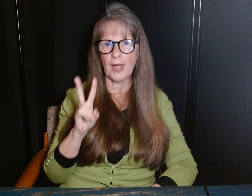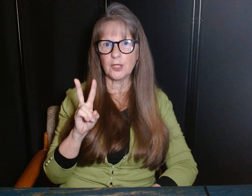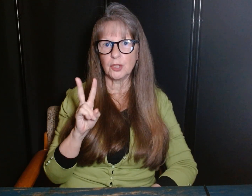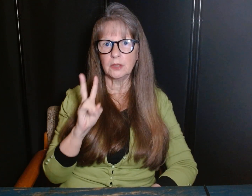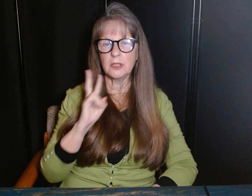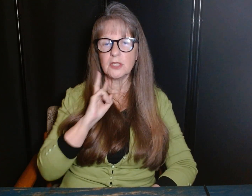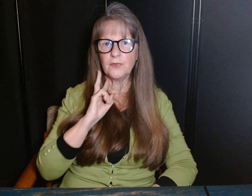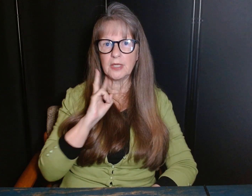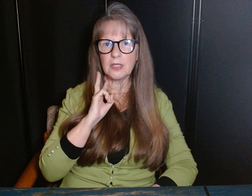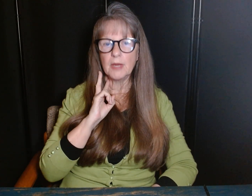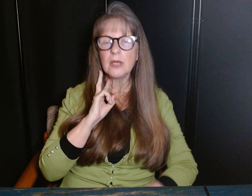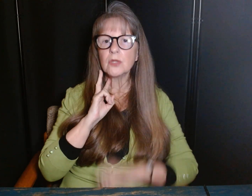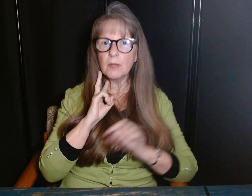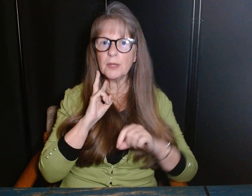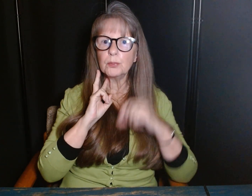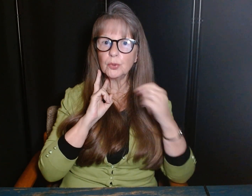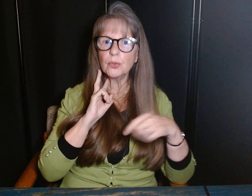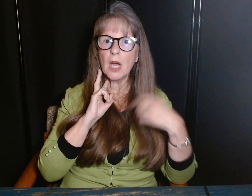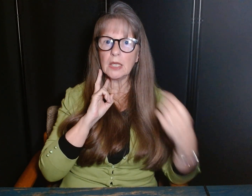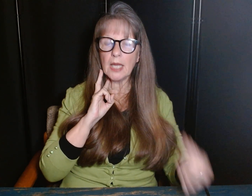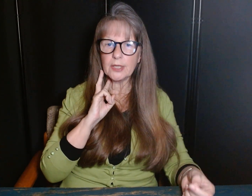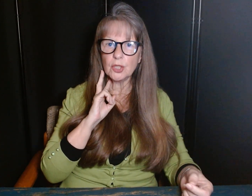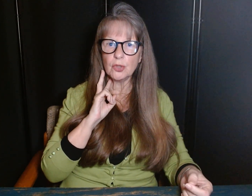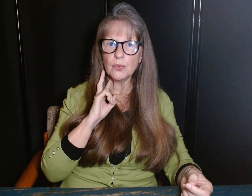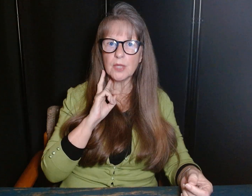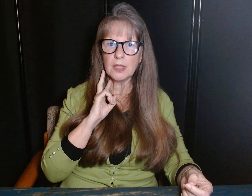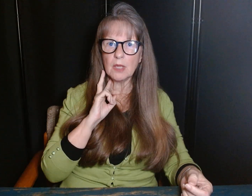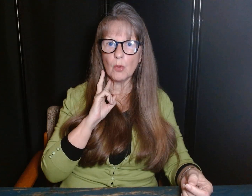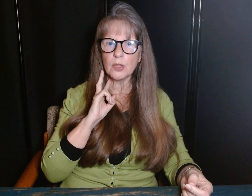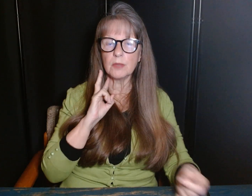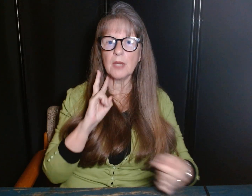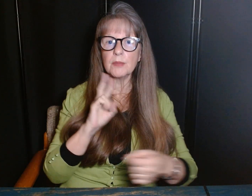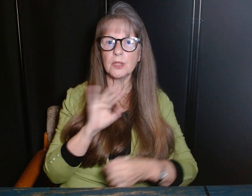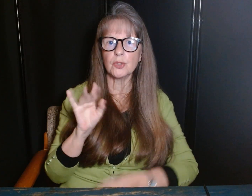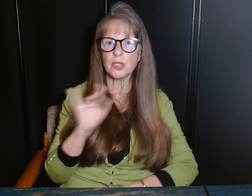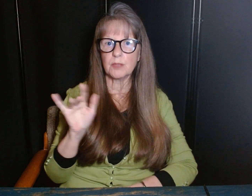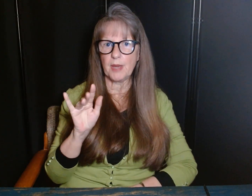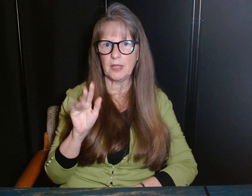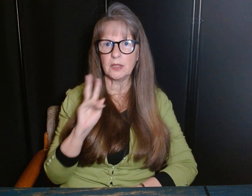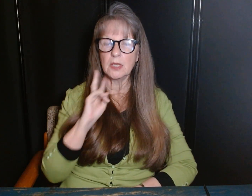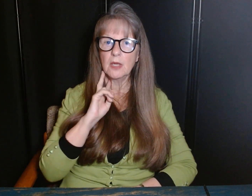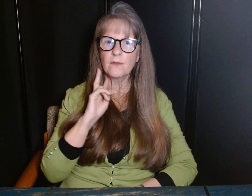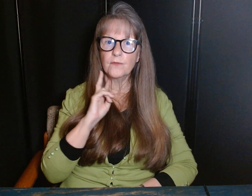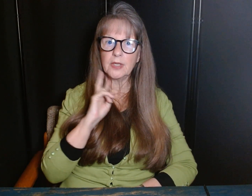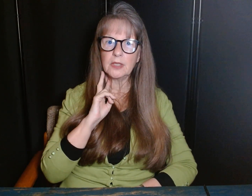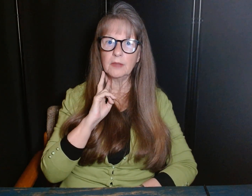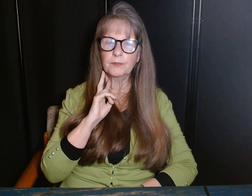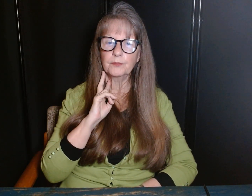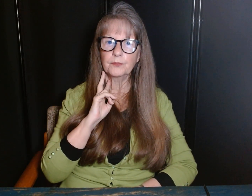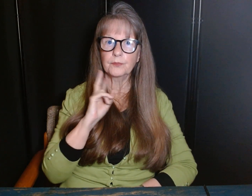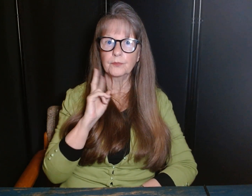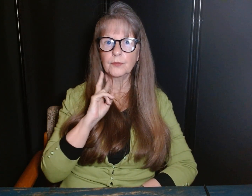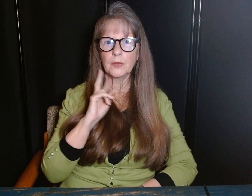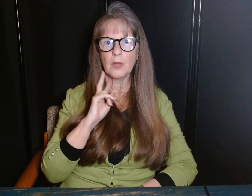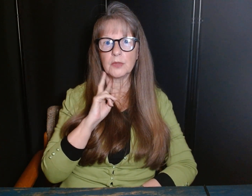fashion is victim. Some people do not like to use that anymore. Sometimes they'll just spell it victim. As a